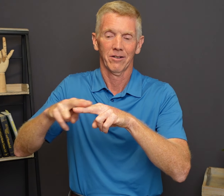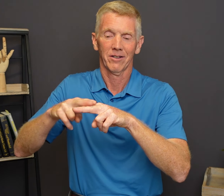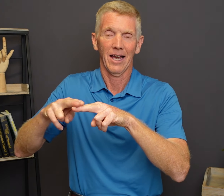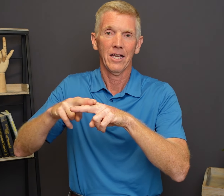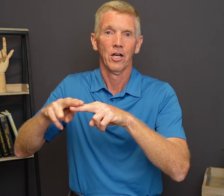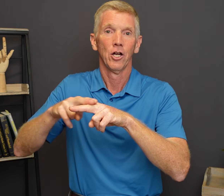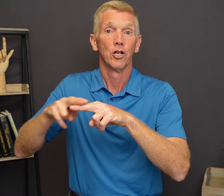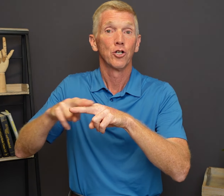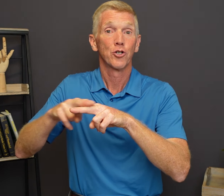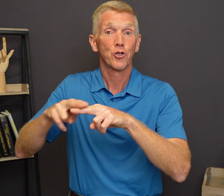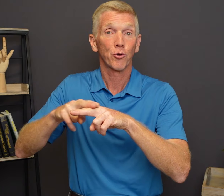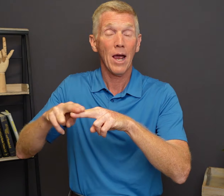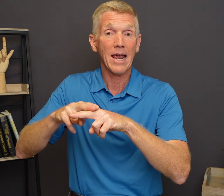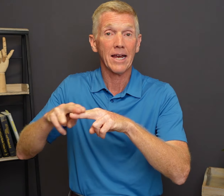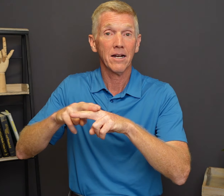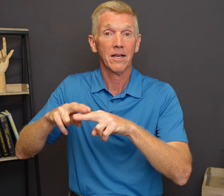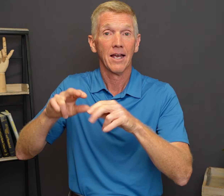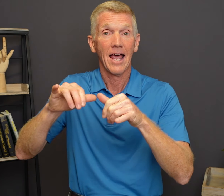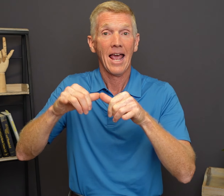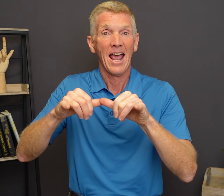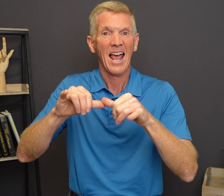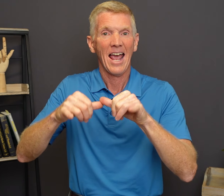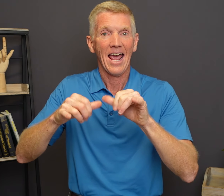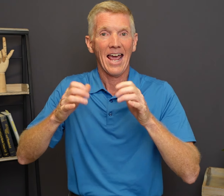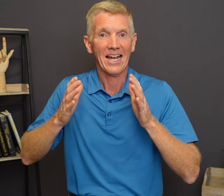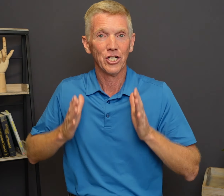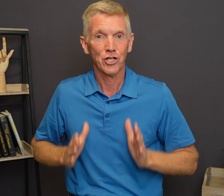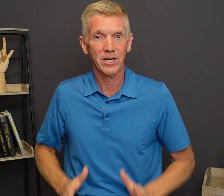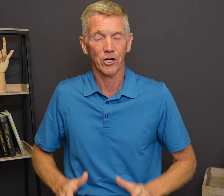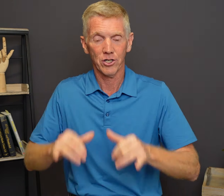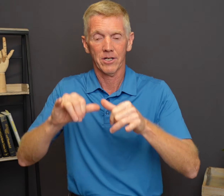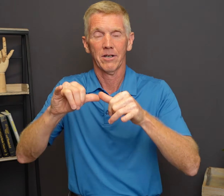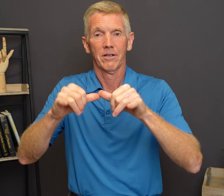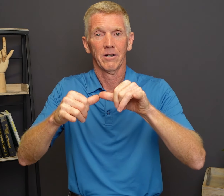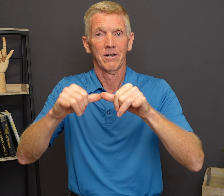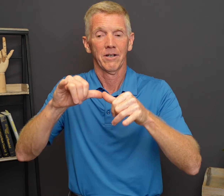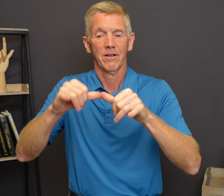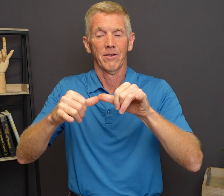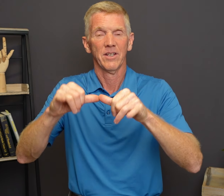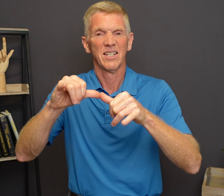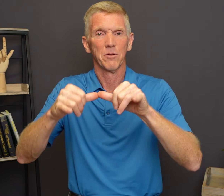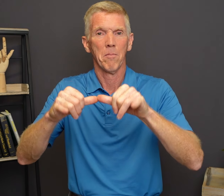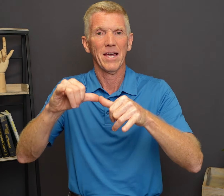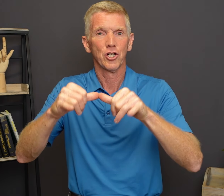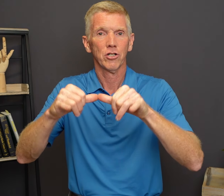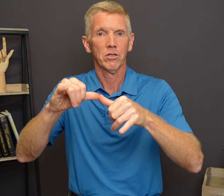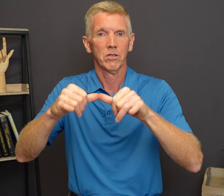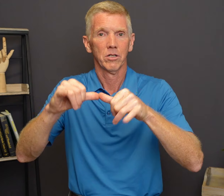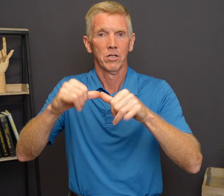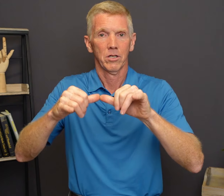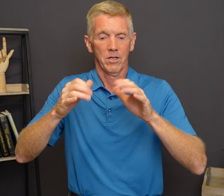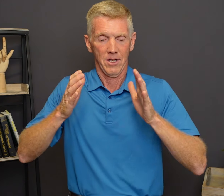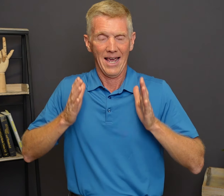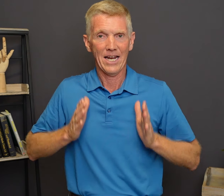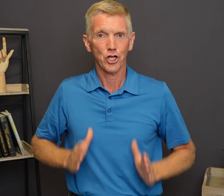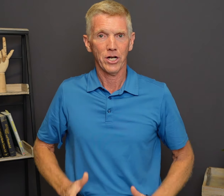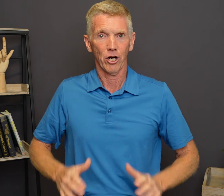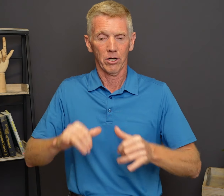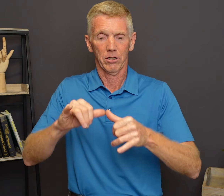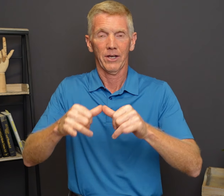okay. Train engineers, this is measure, engineer, okay?